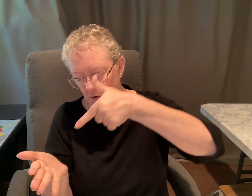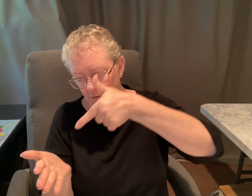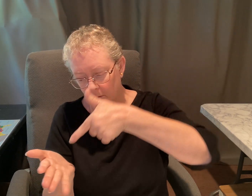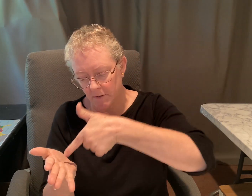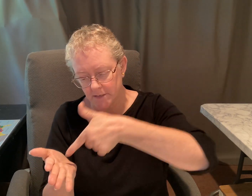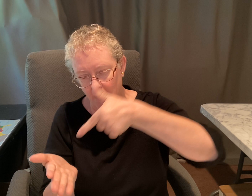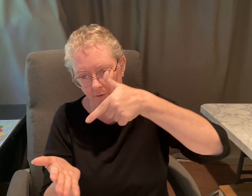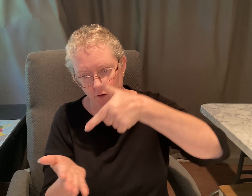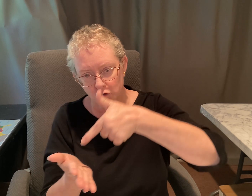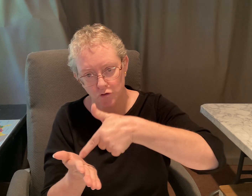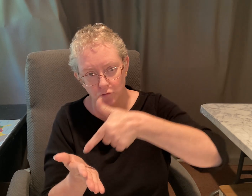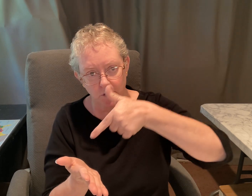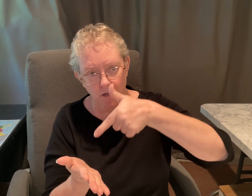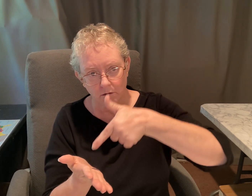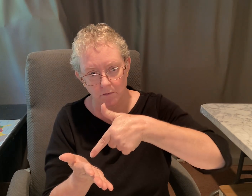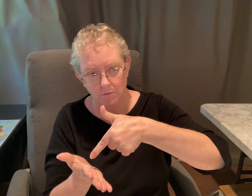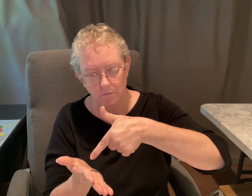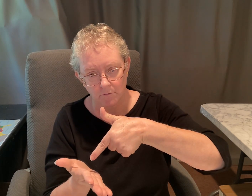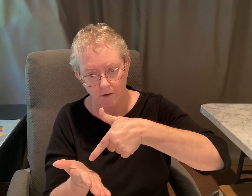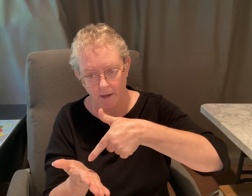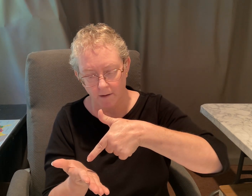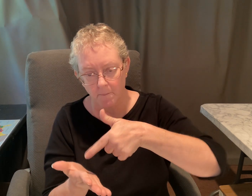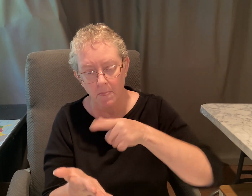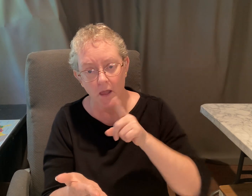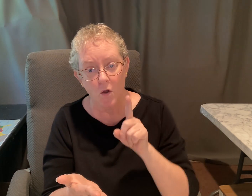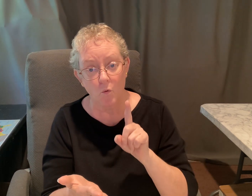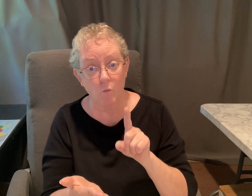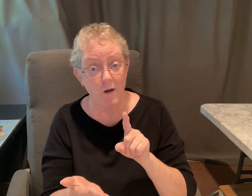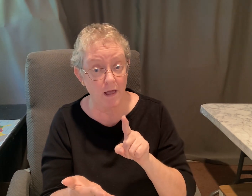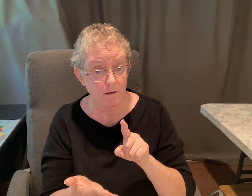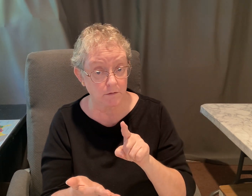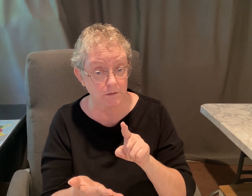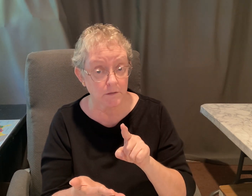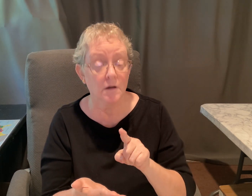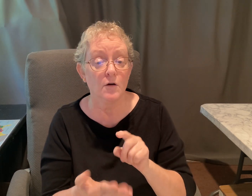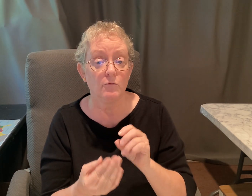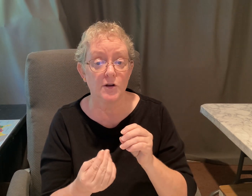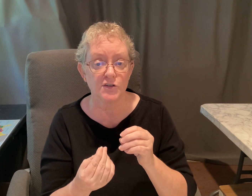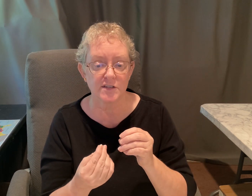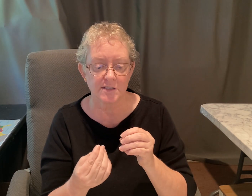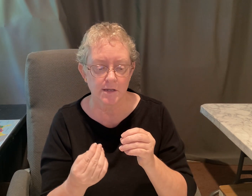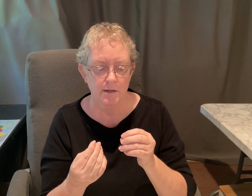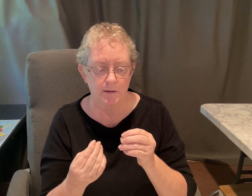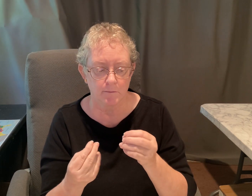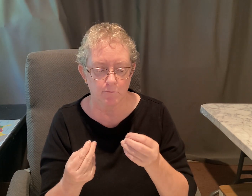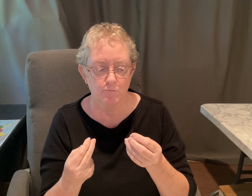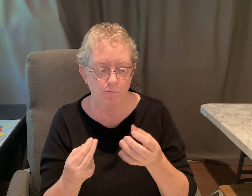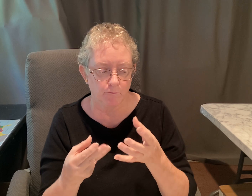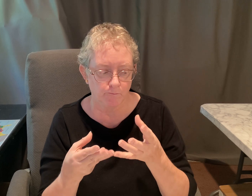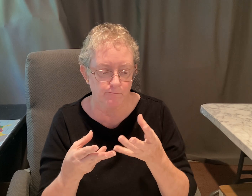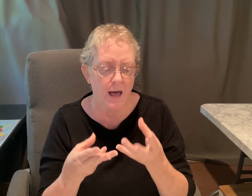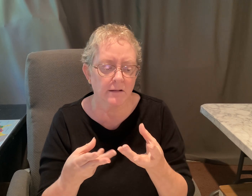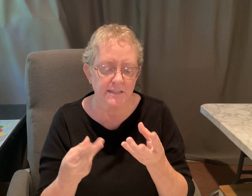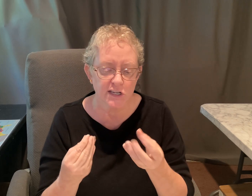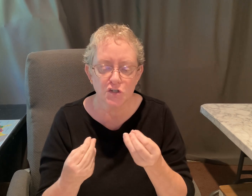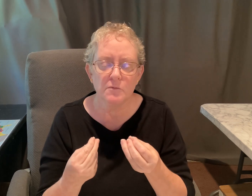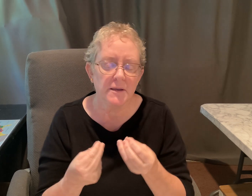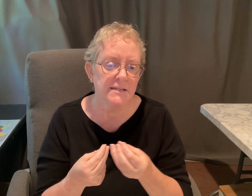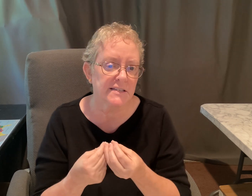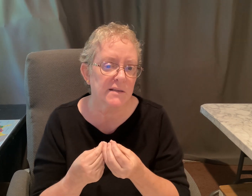up and down. Drill. Okay. Weld, which is melting two pieces of